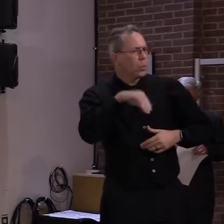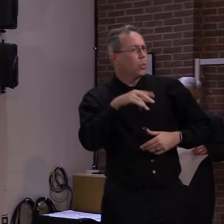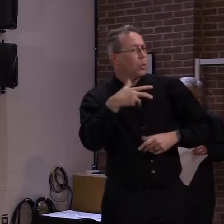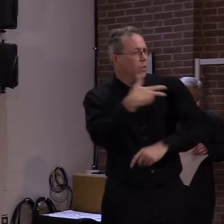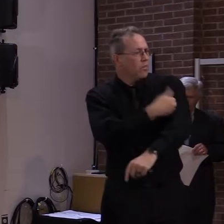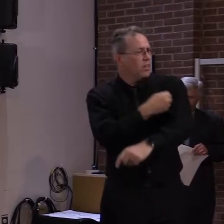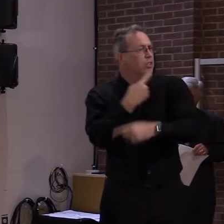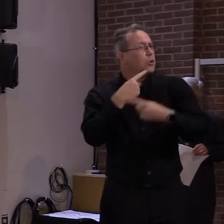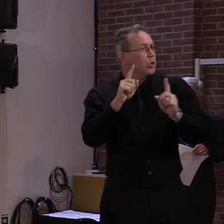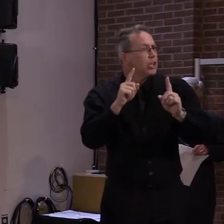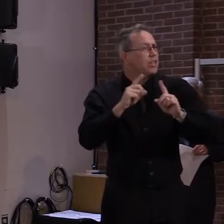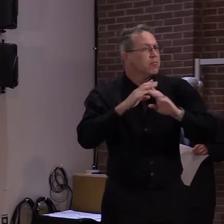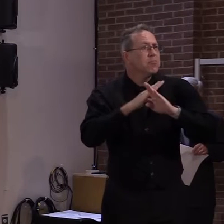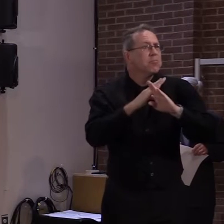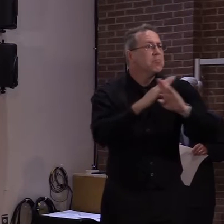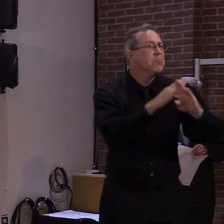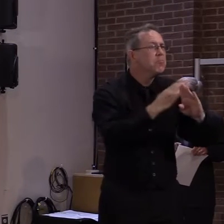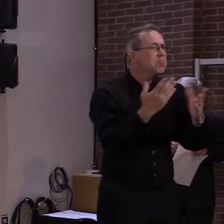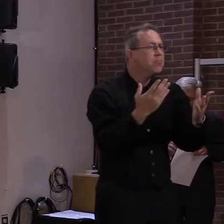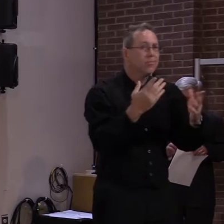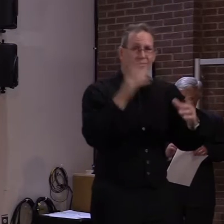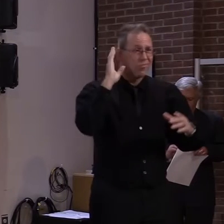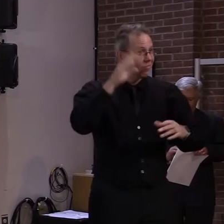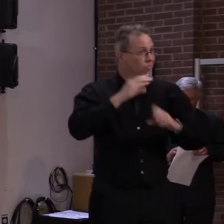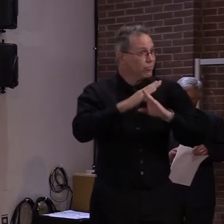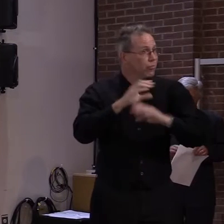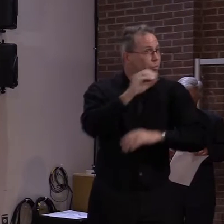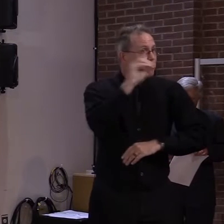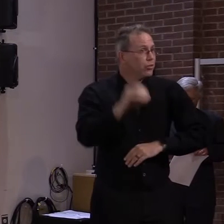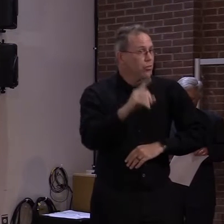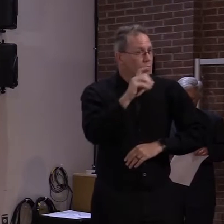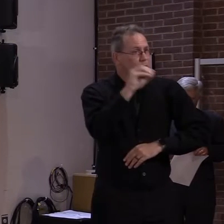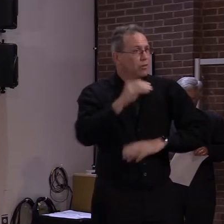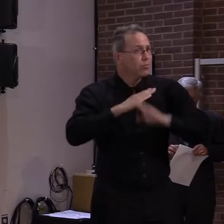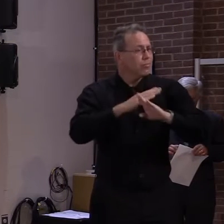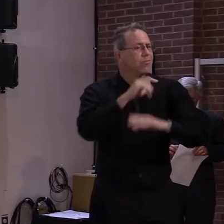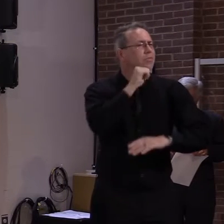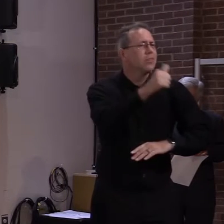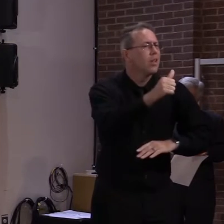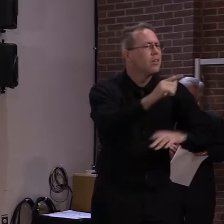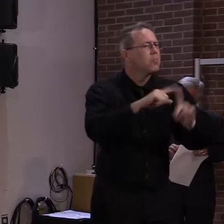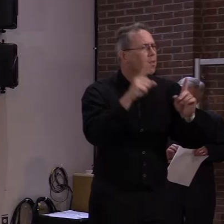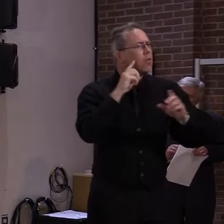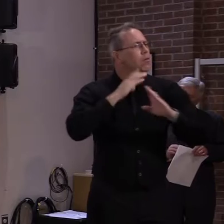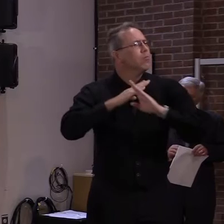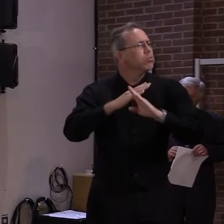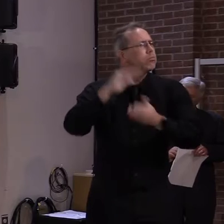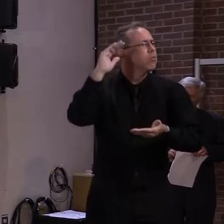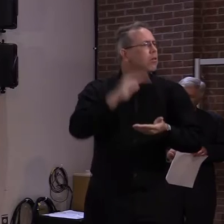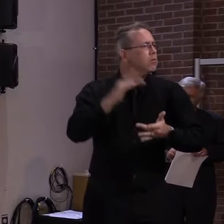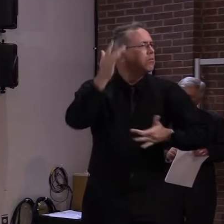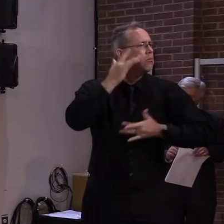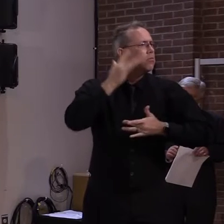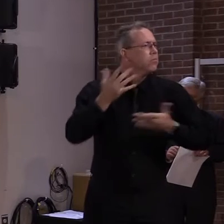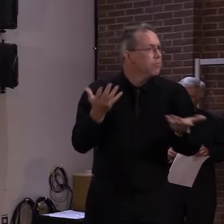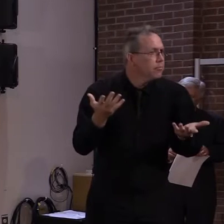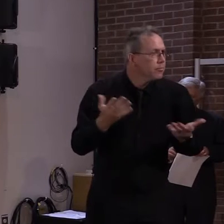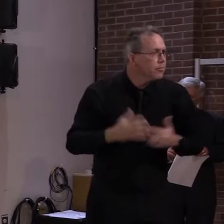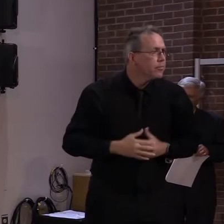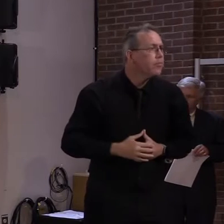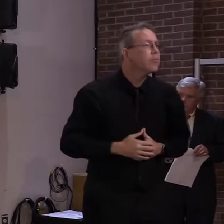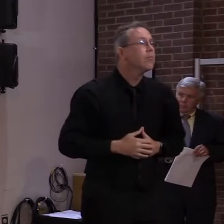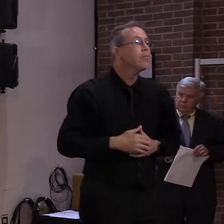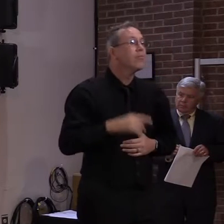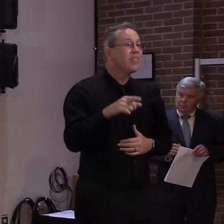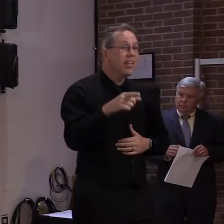minimized the severity. Because in the rare cases where a fully vaccinated person does get it, they're unlikely to